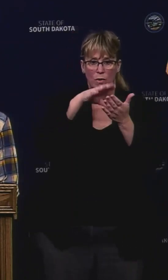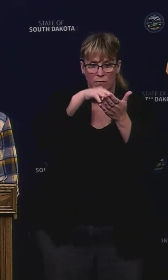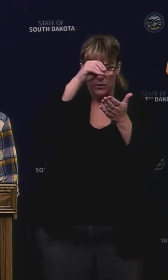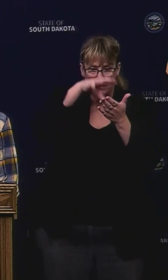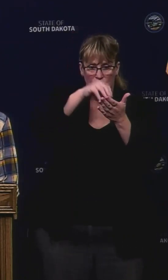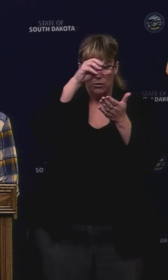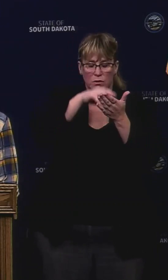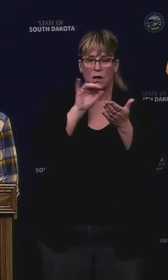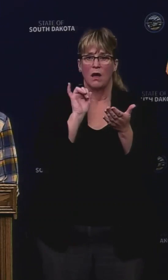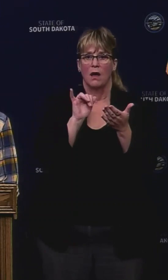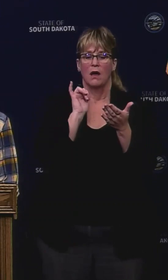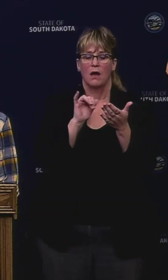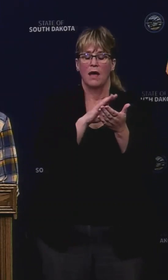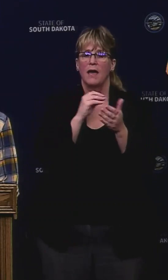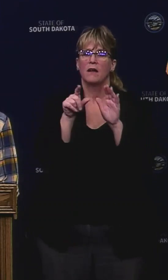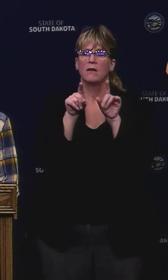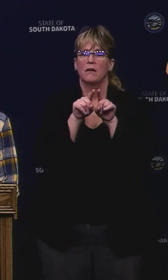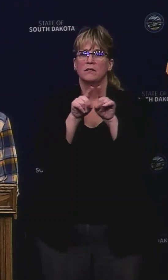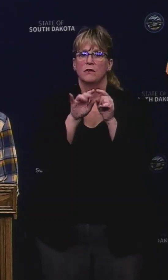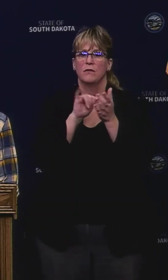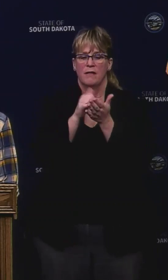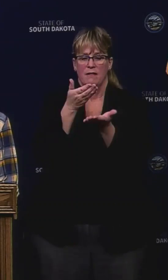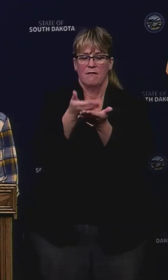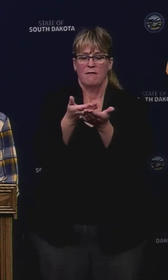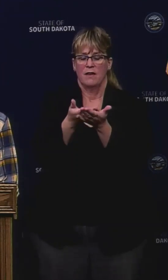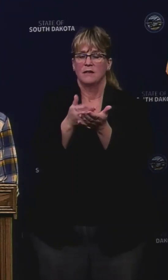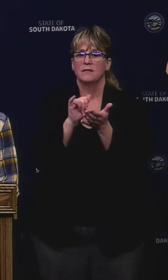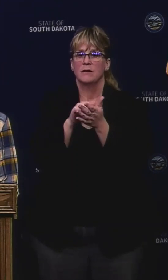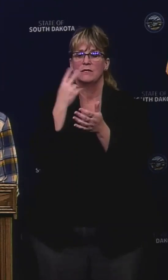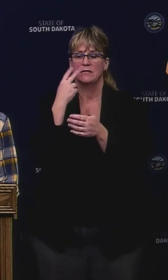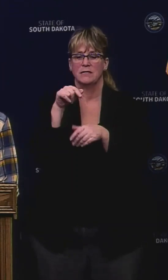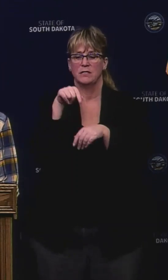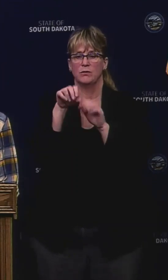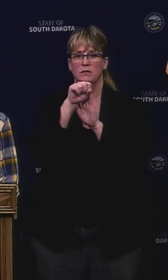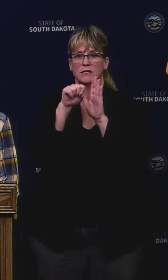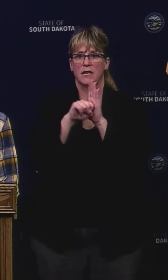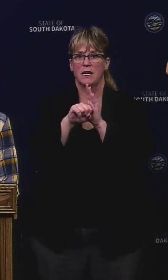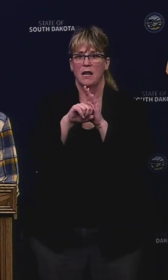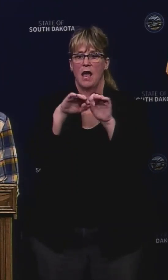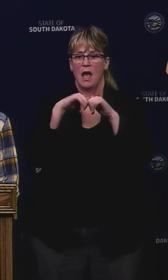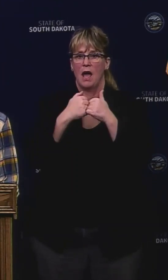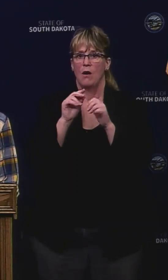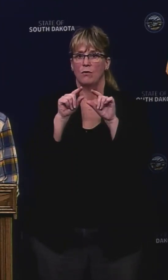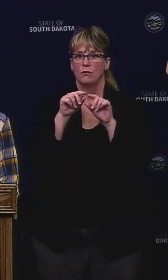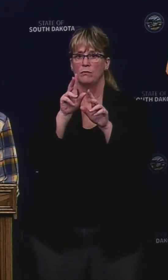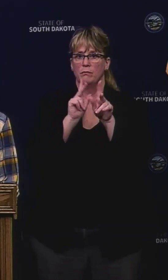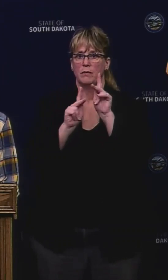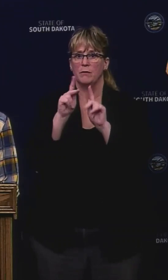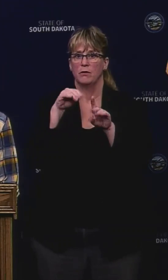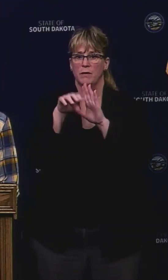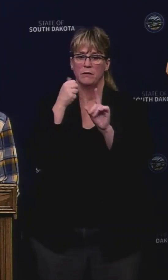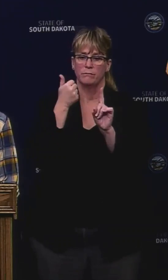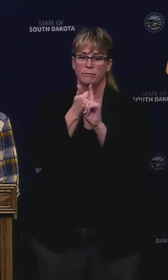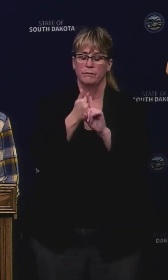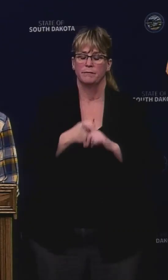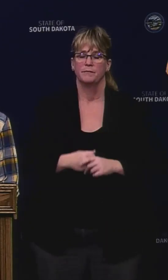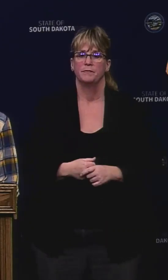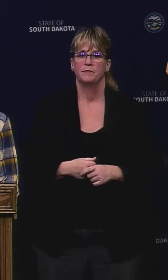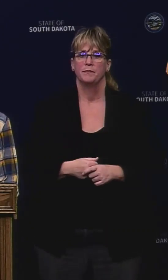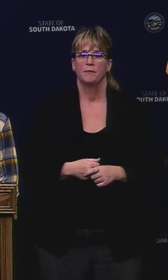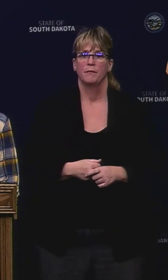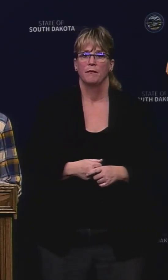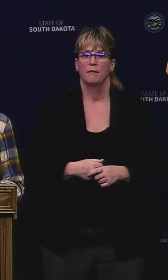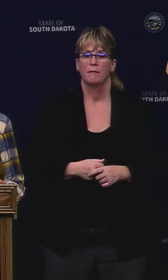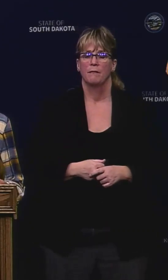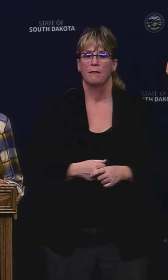it, and then also the facts that we see here in our state and how our population is being impacted. And then a quick follow-up,